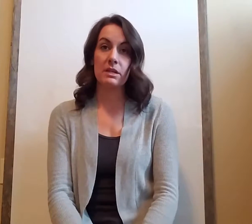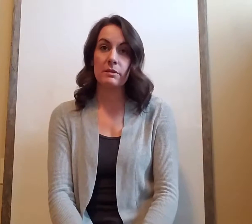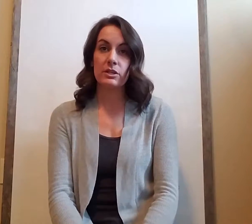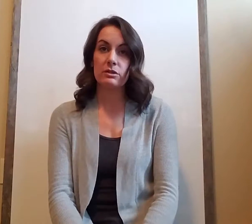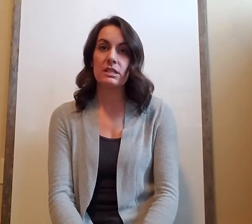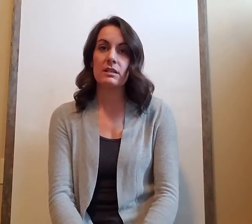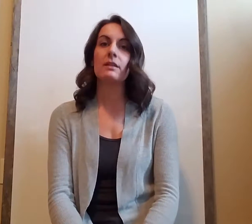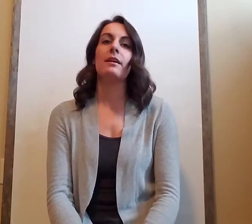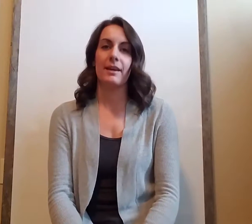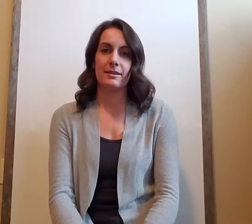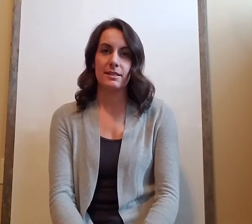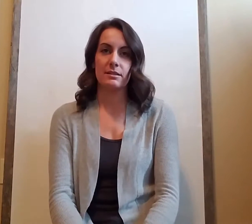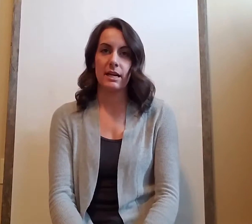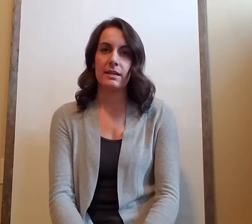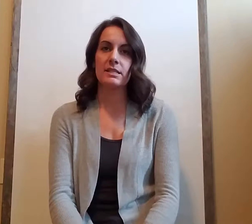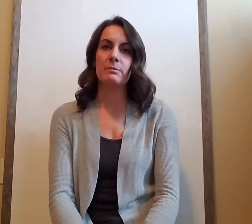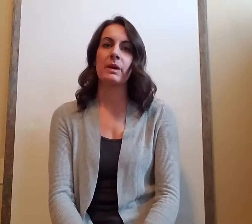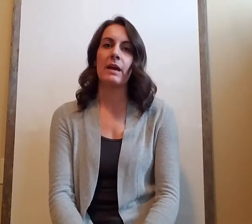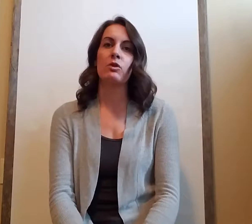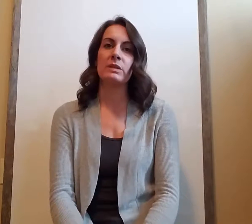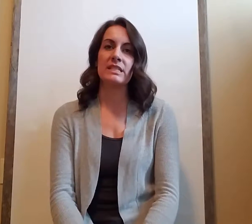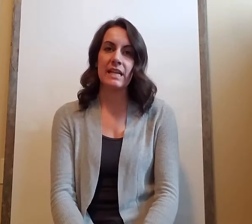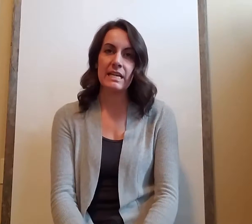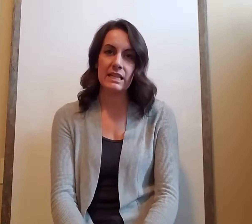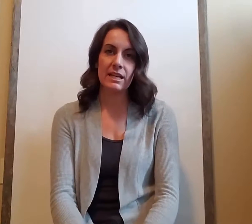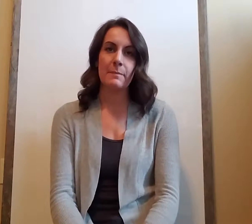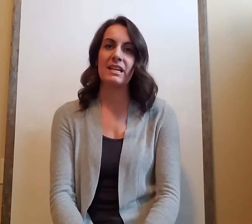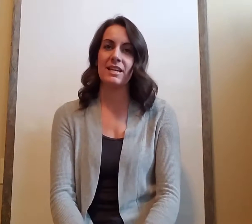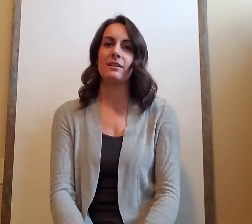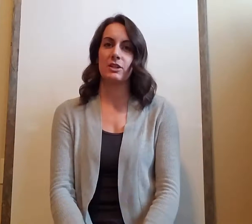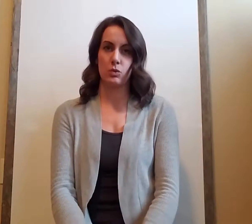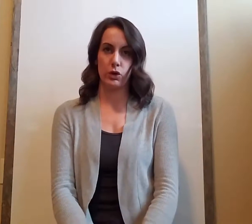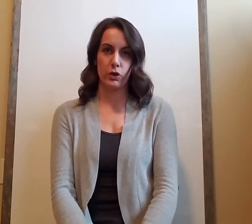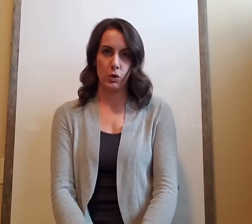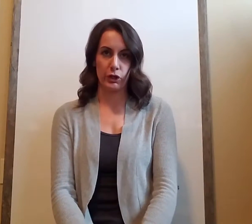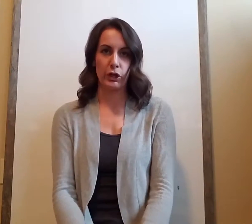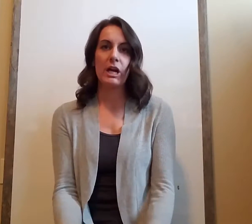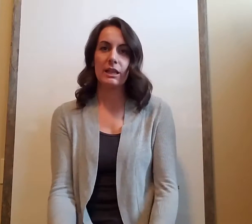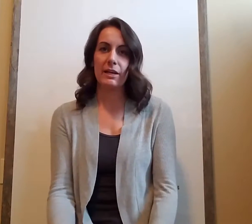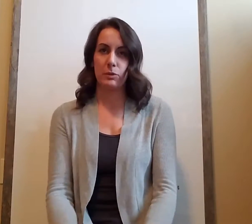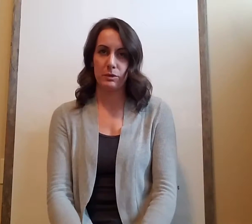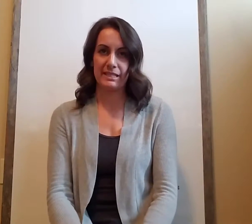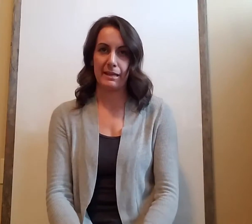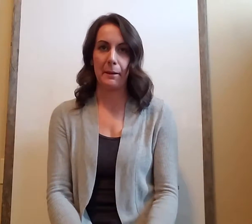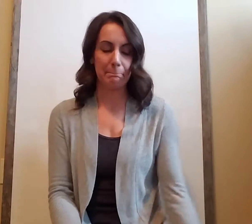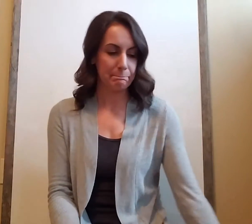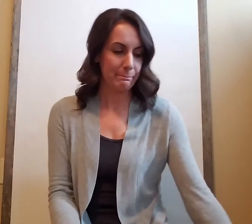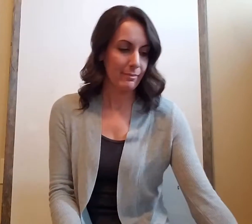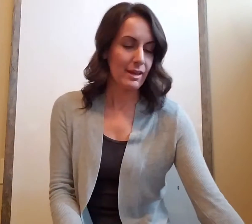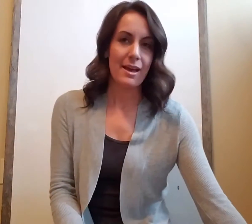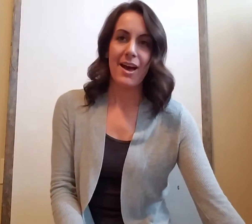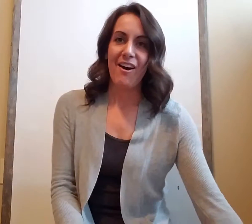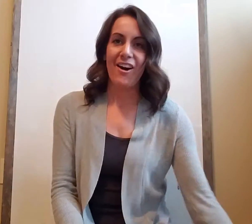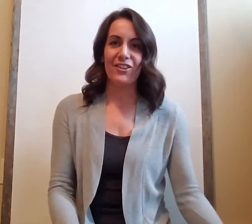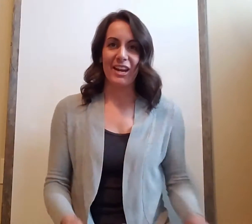to be using ASL signs, but I will be signing them in English word order like we would say them. All right,